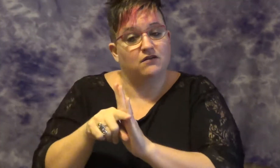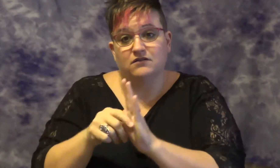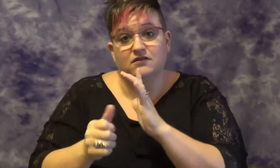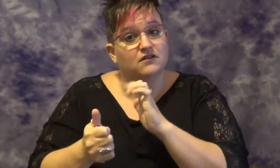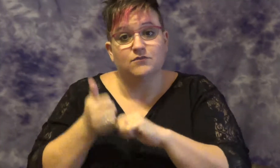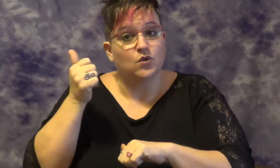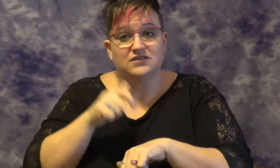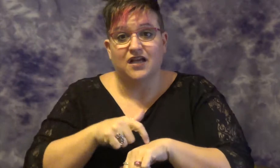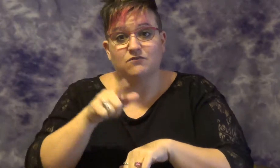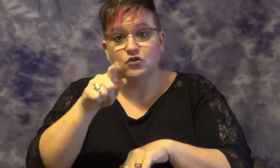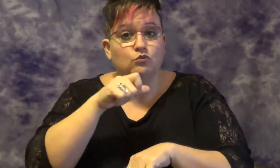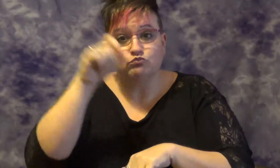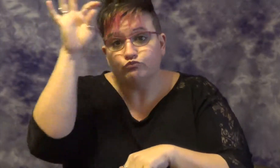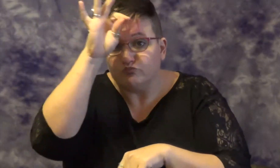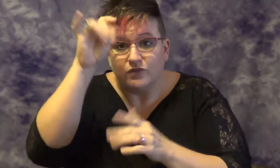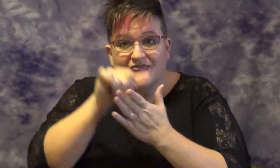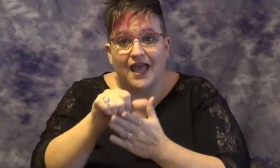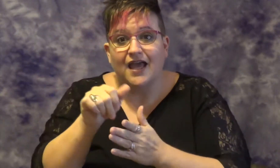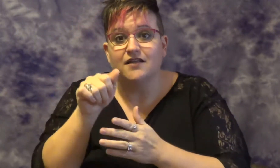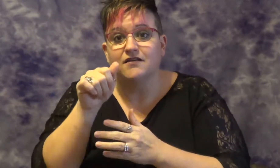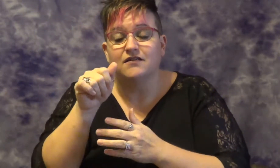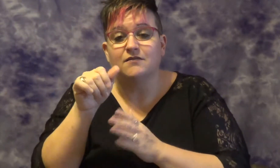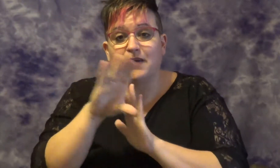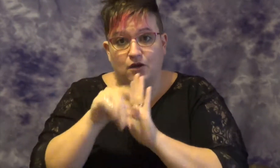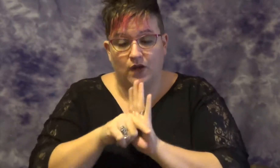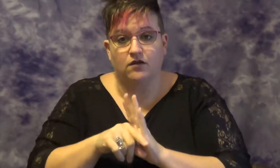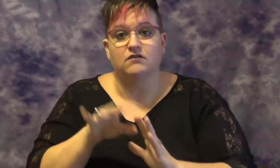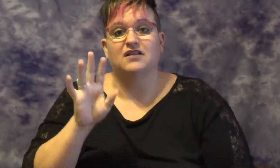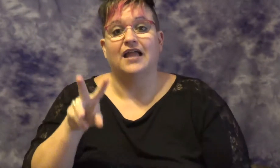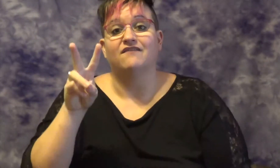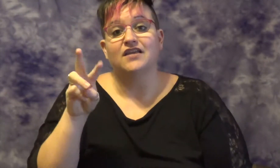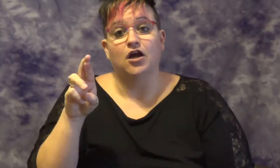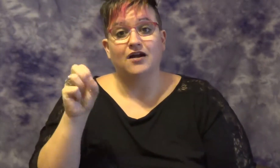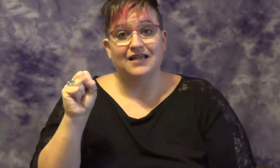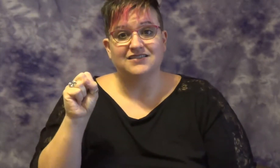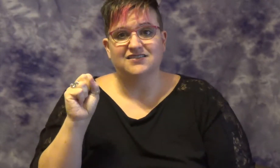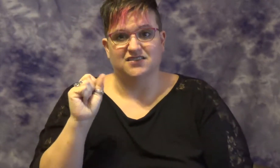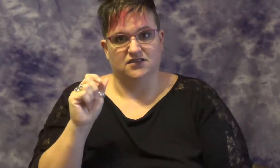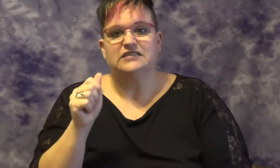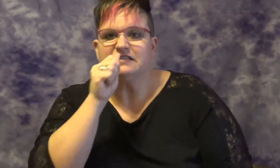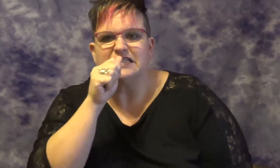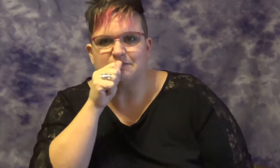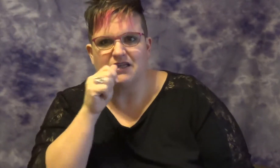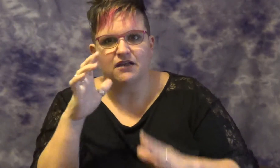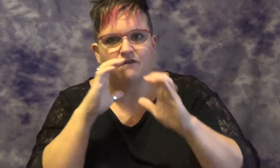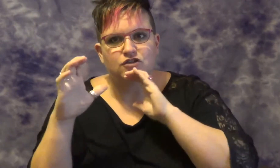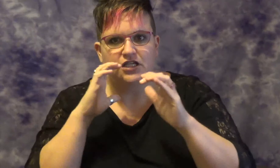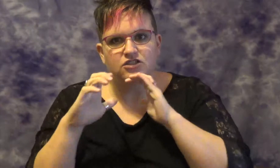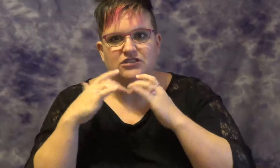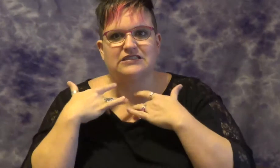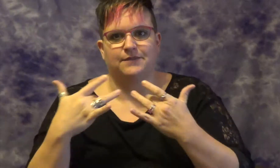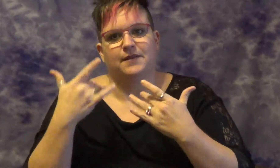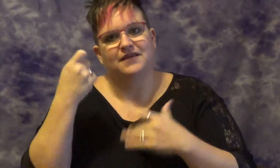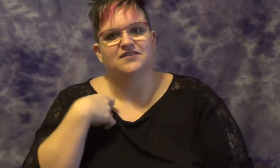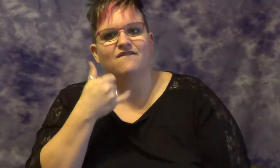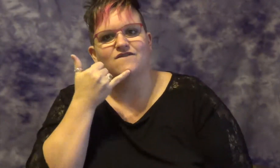and background. And a lot of times the interpreter is not privy to the background or that information, just like in VRS. That's typically